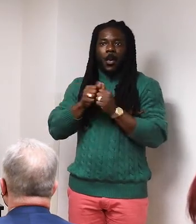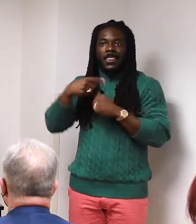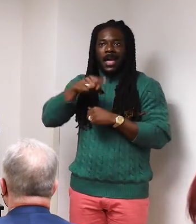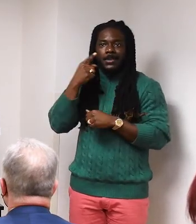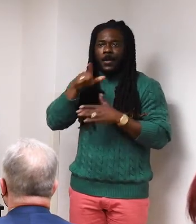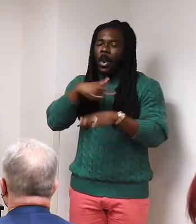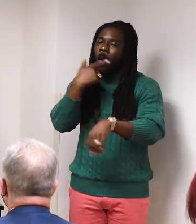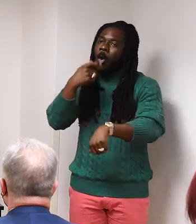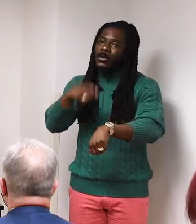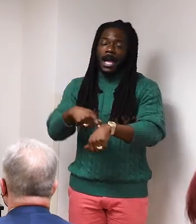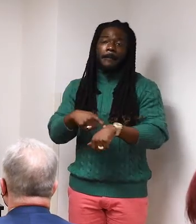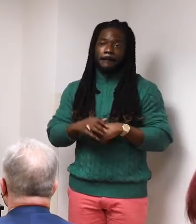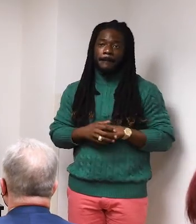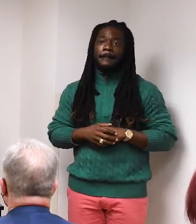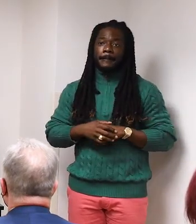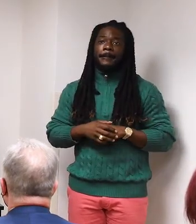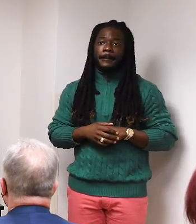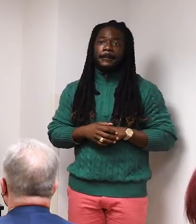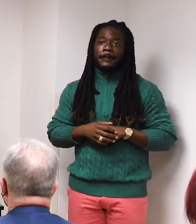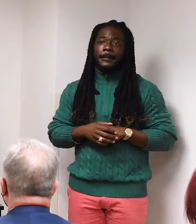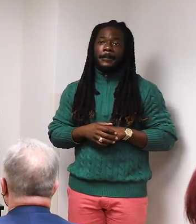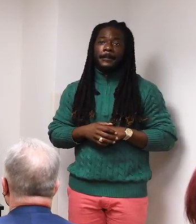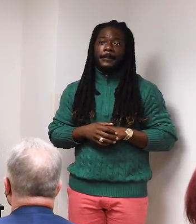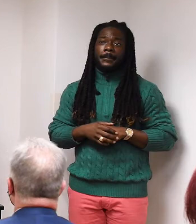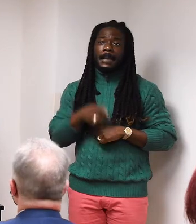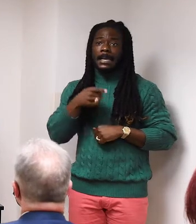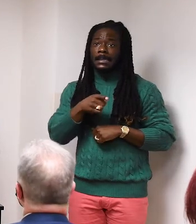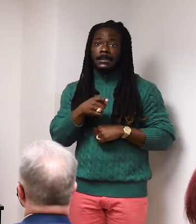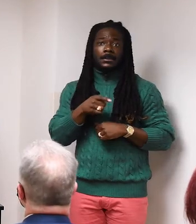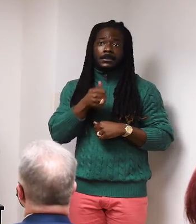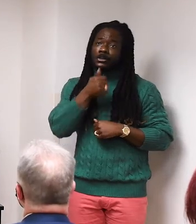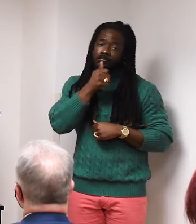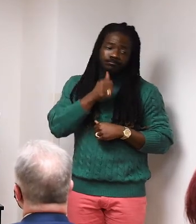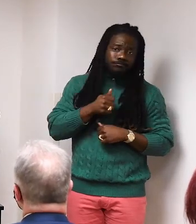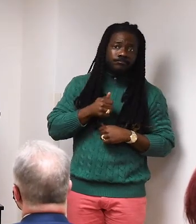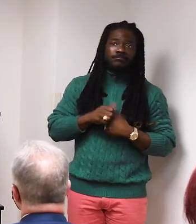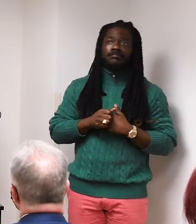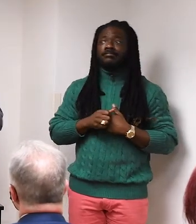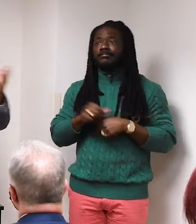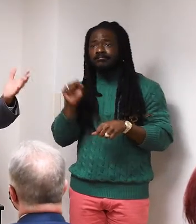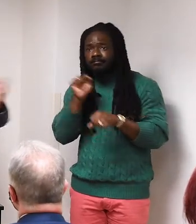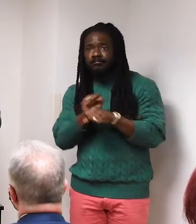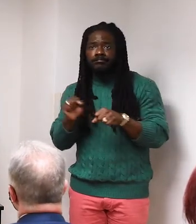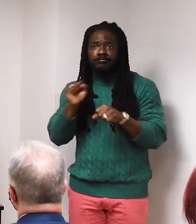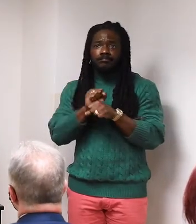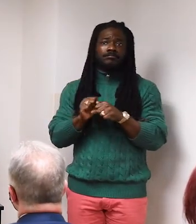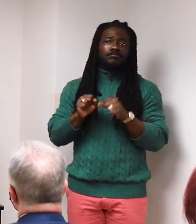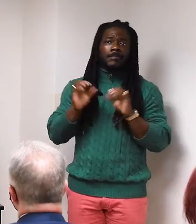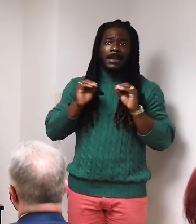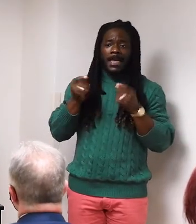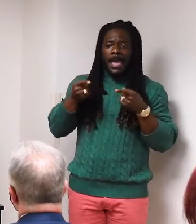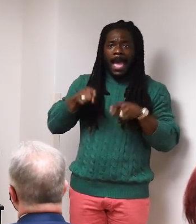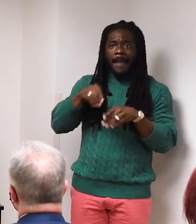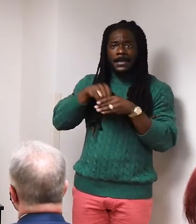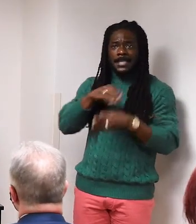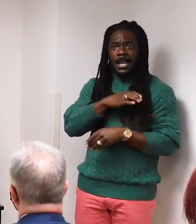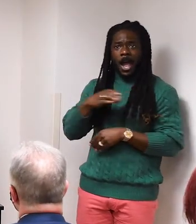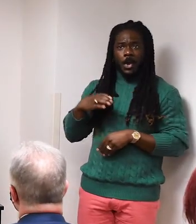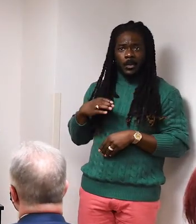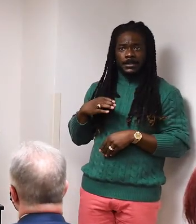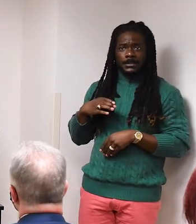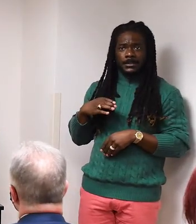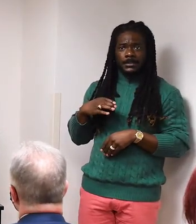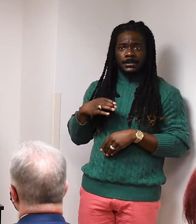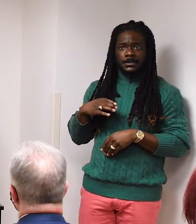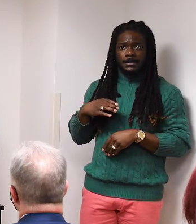for a long, long time. He has weathered nothing happening in Congress to the point where we